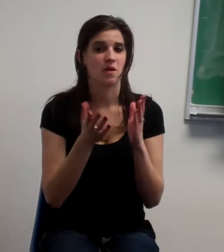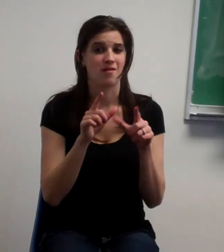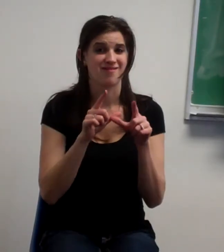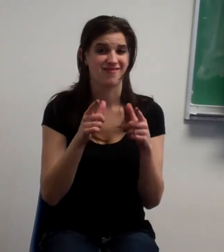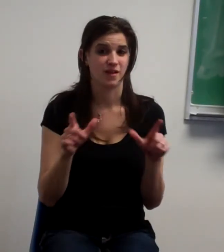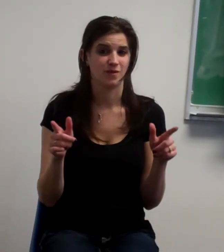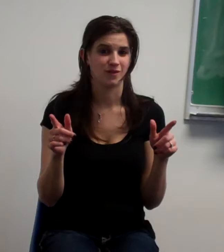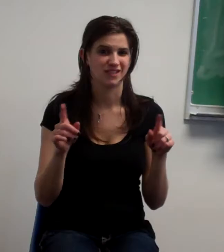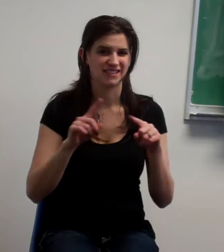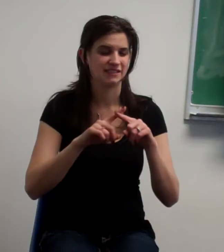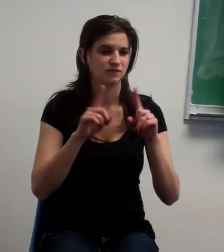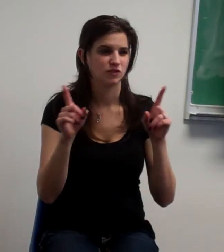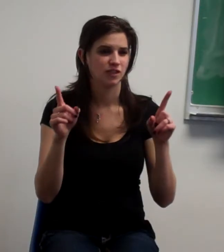It says,